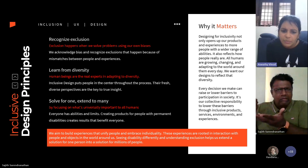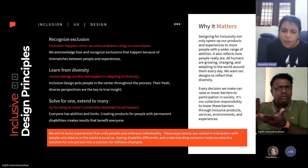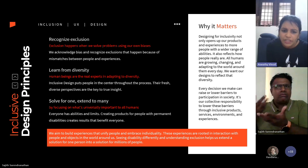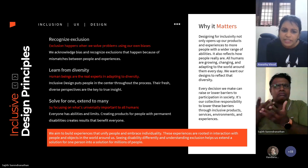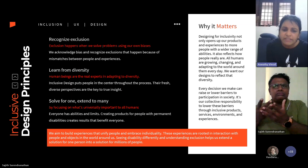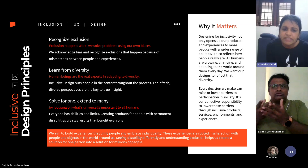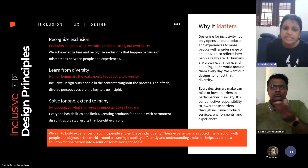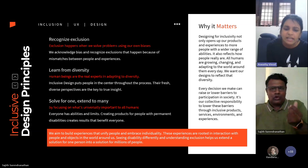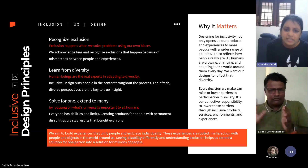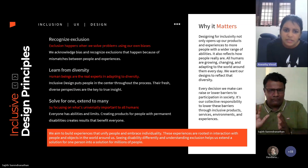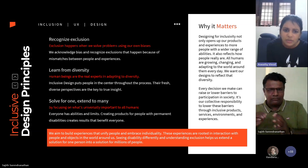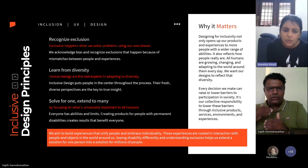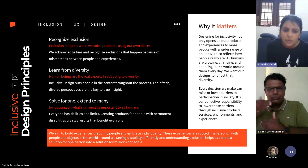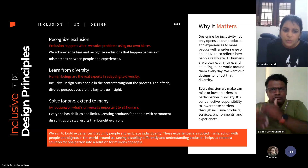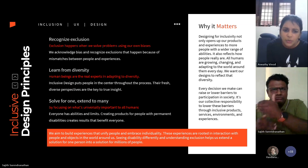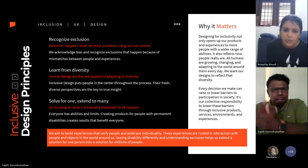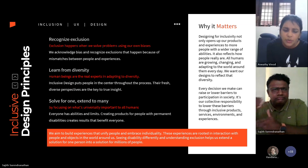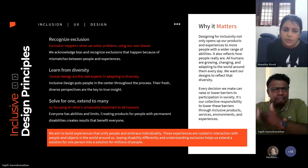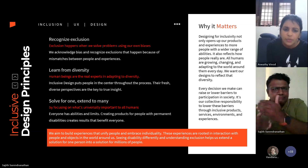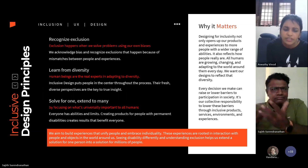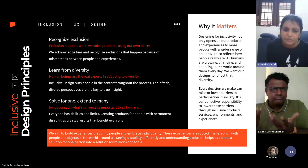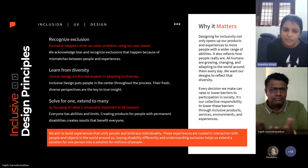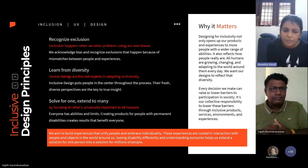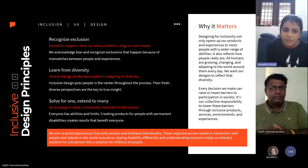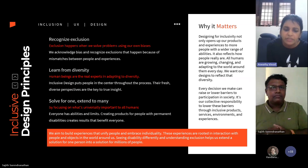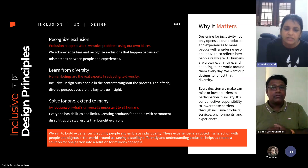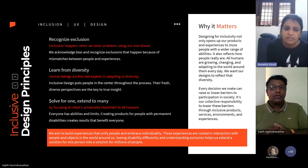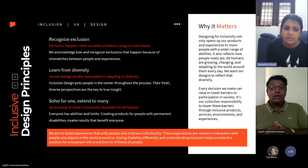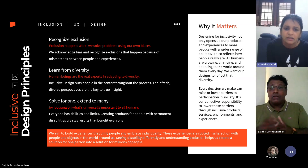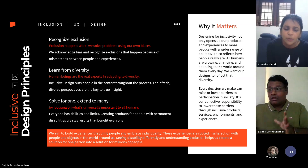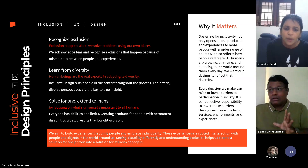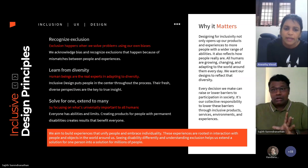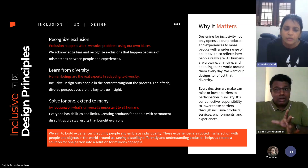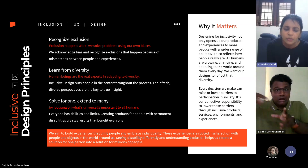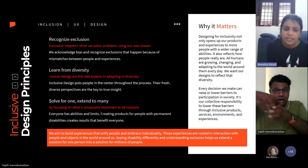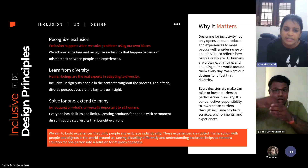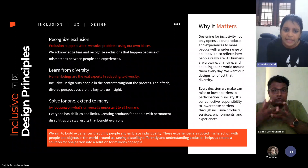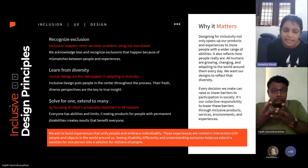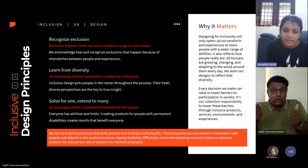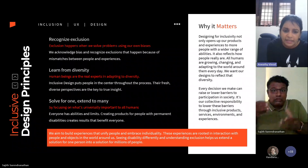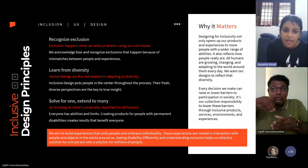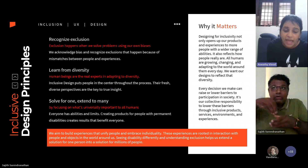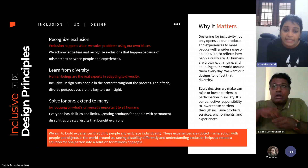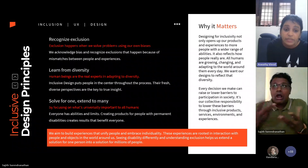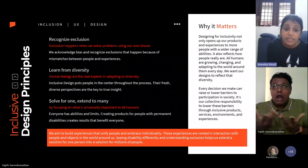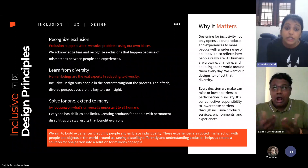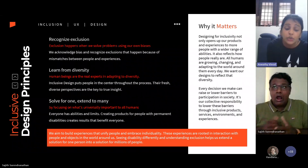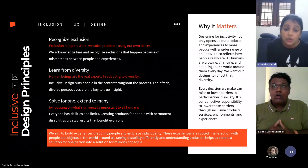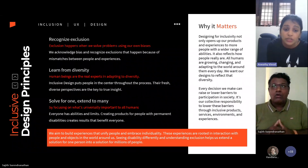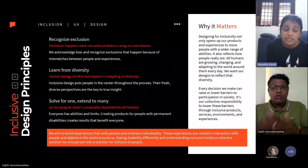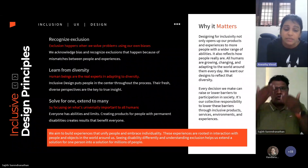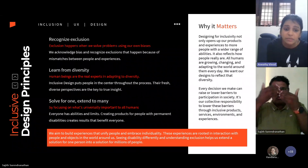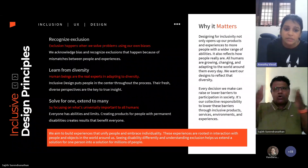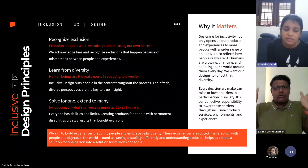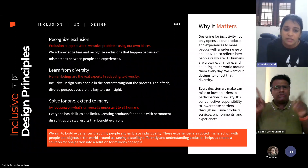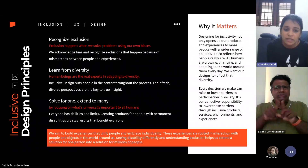It is important that we discuss with different people while we are designing, and that we